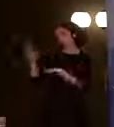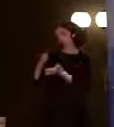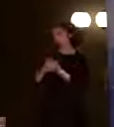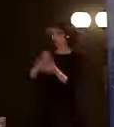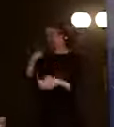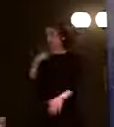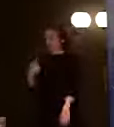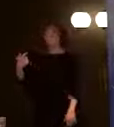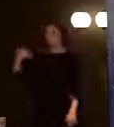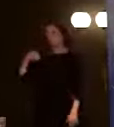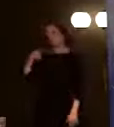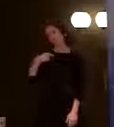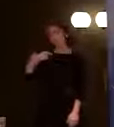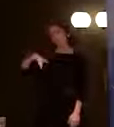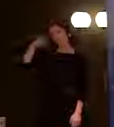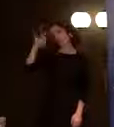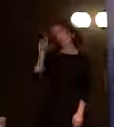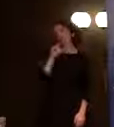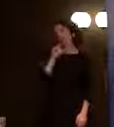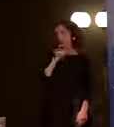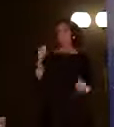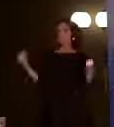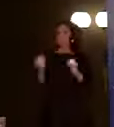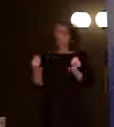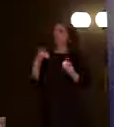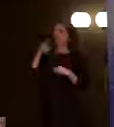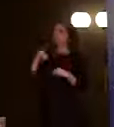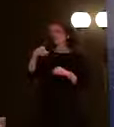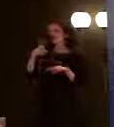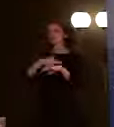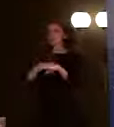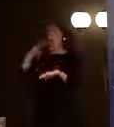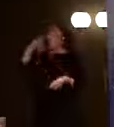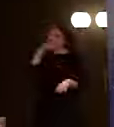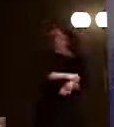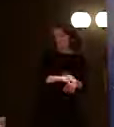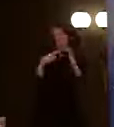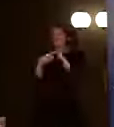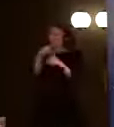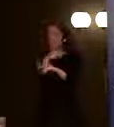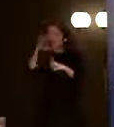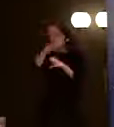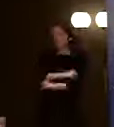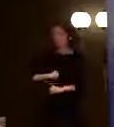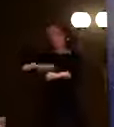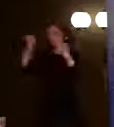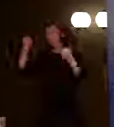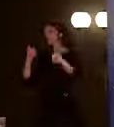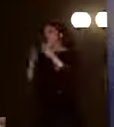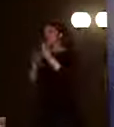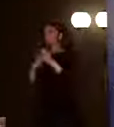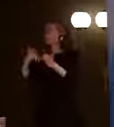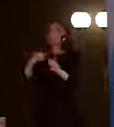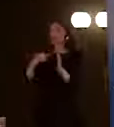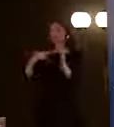end, image is a part of the novel that the student found very significant.